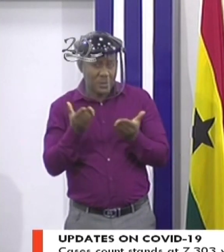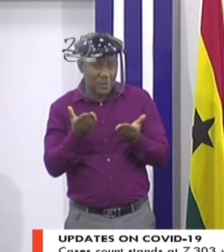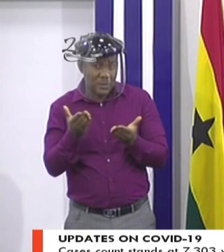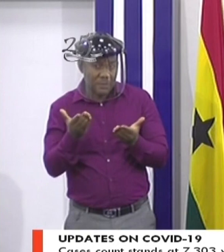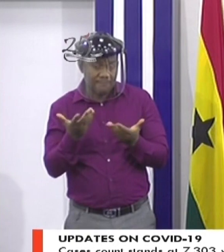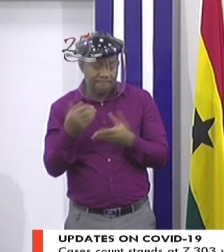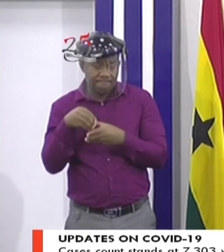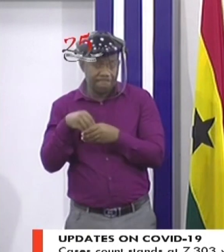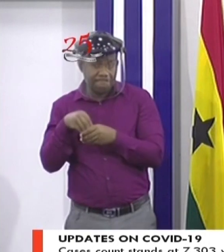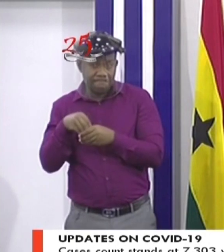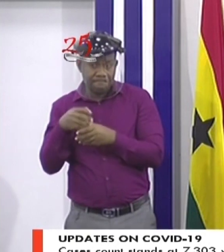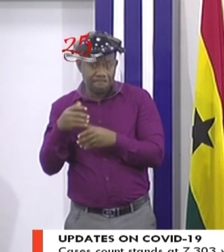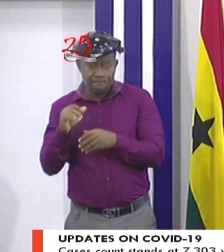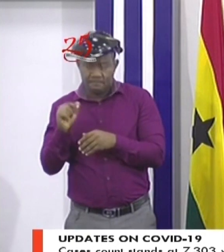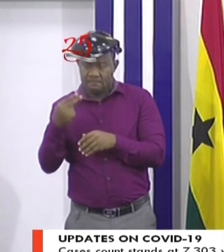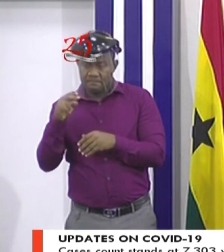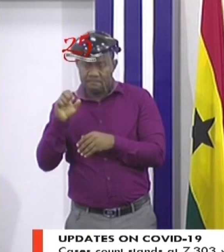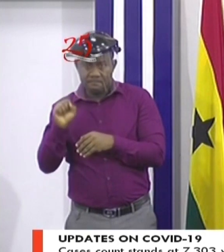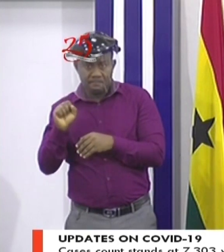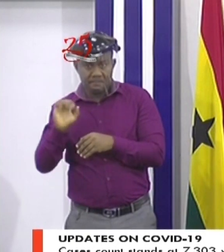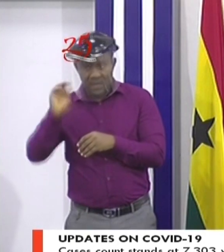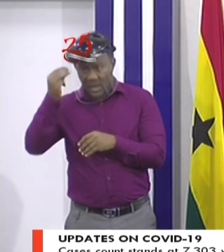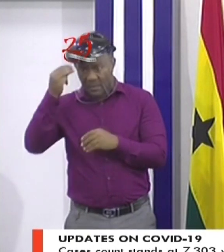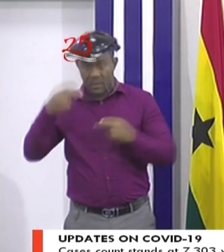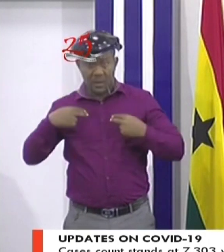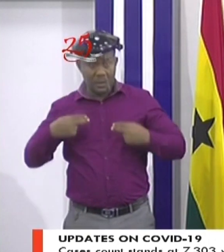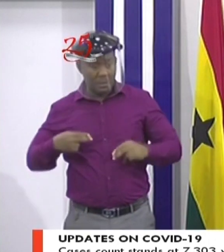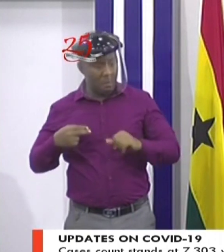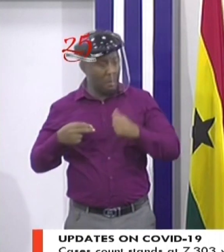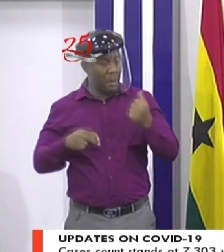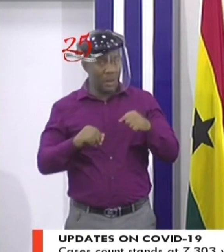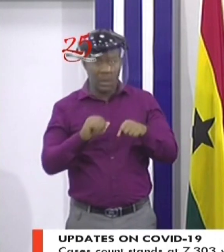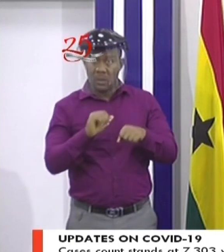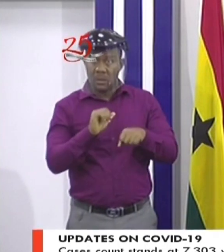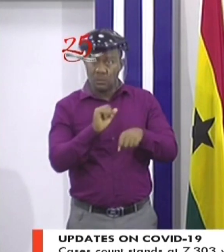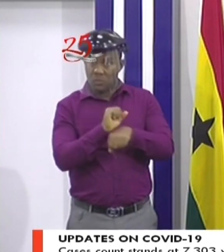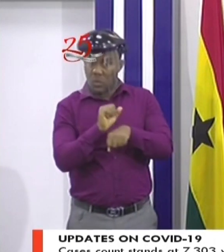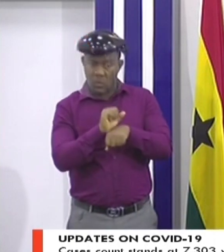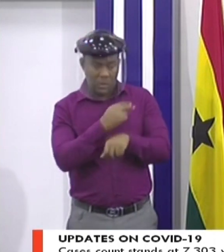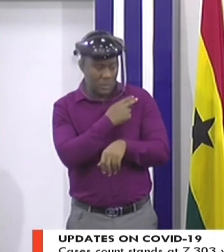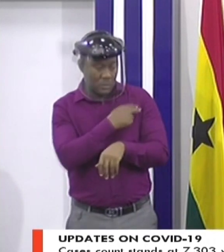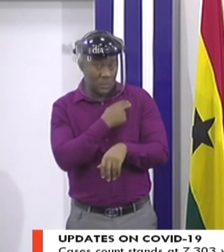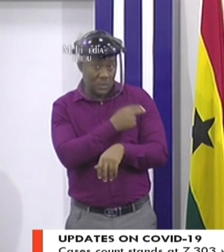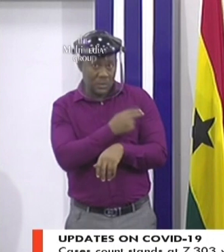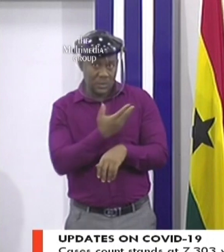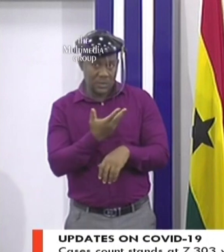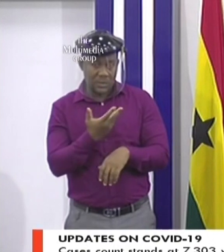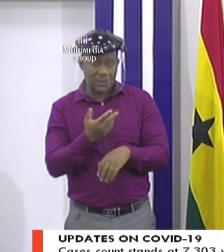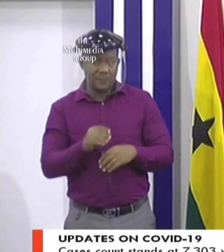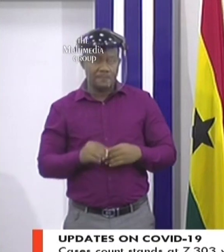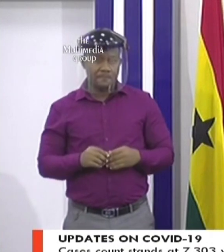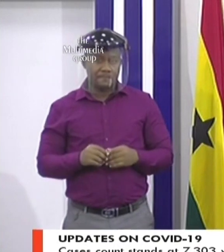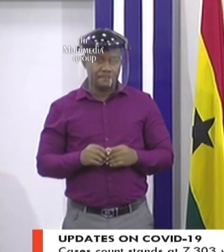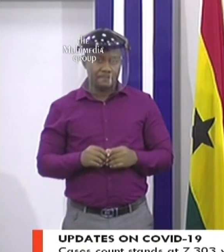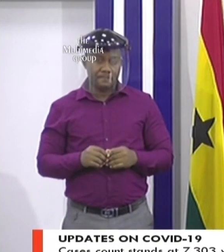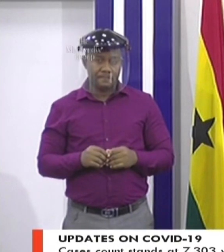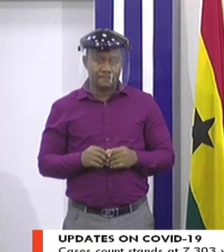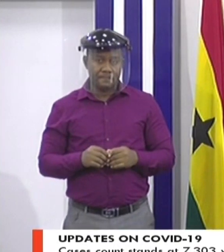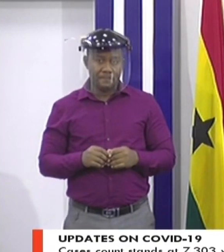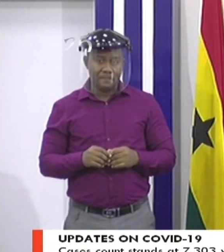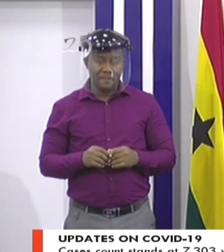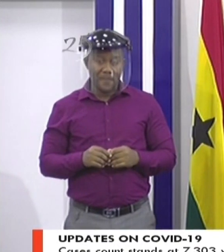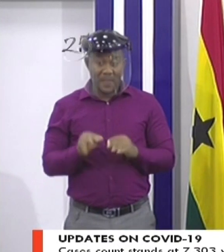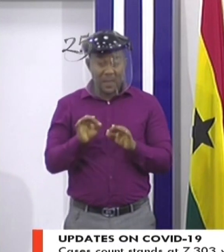including Ghana Health Service, Ministry of Health, and other health workers, the essential services,